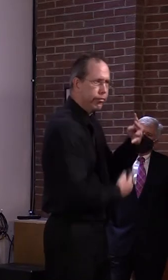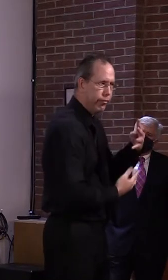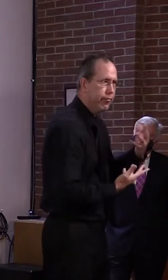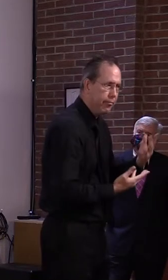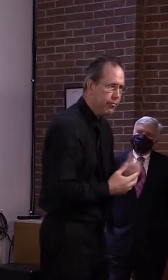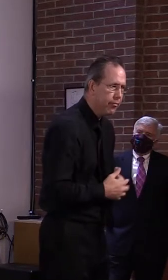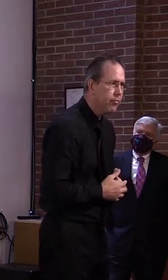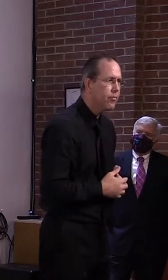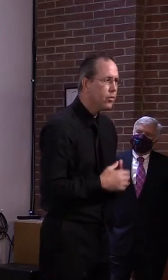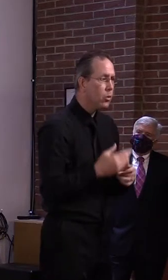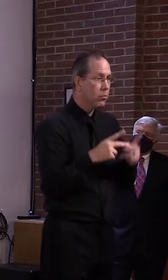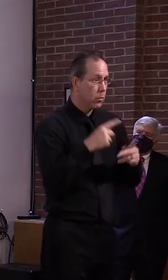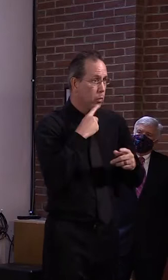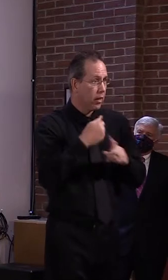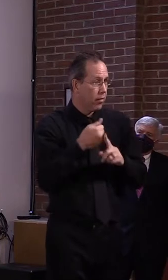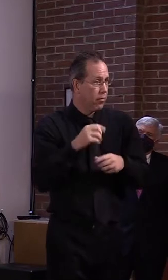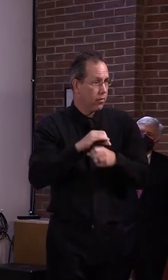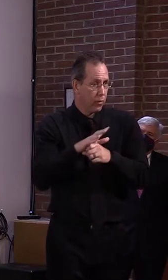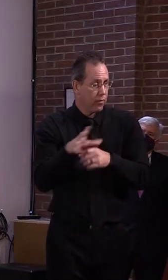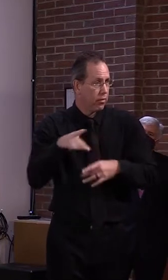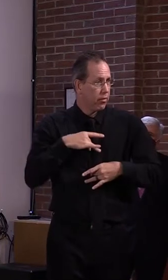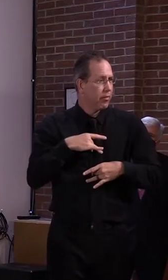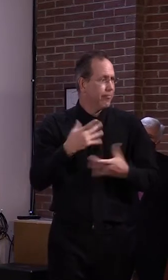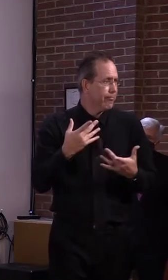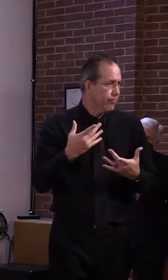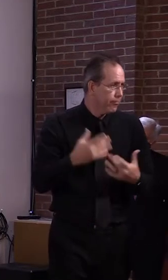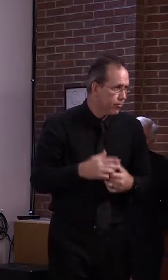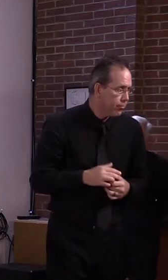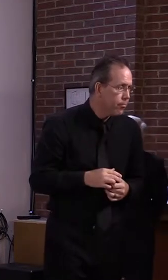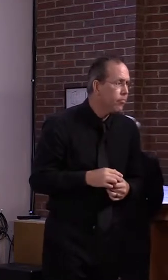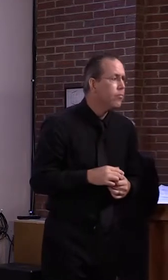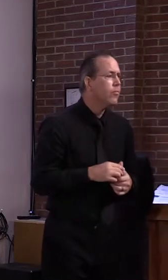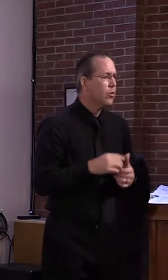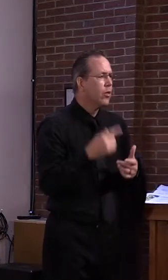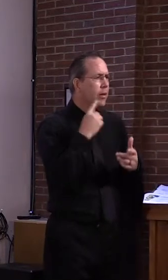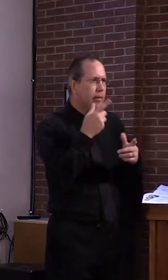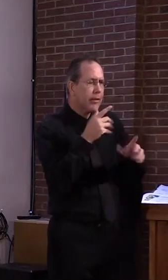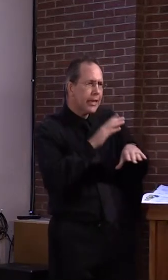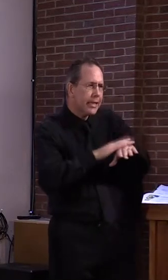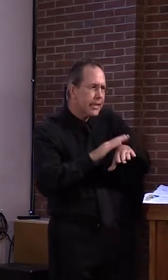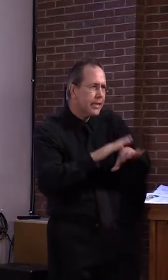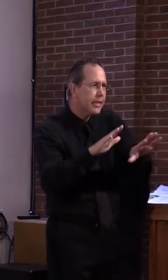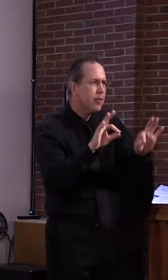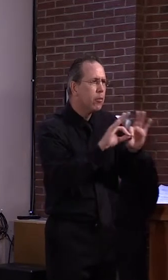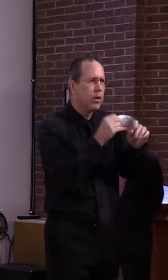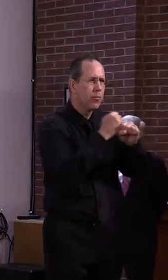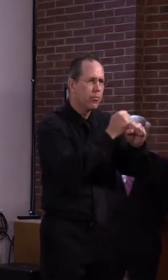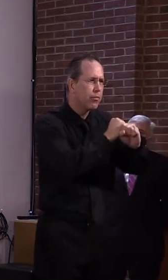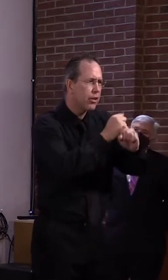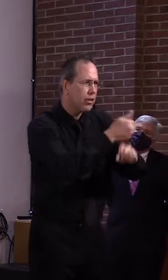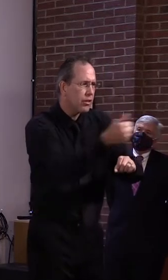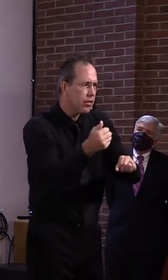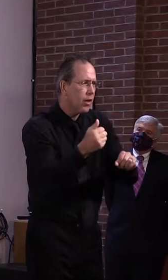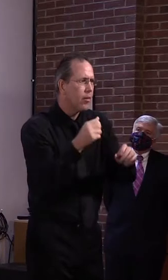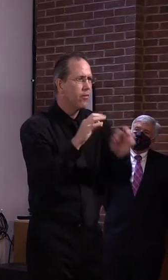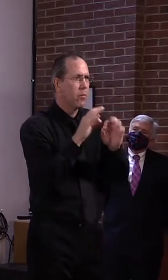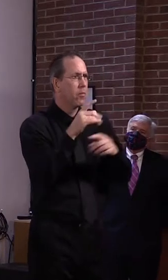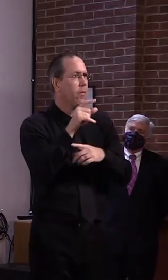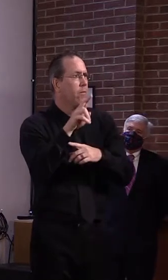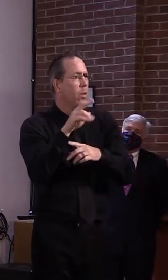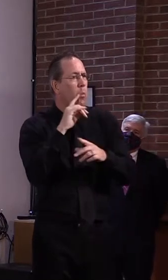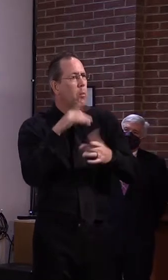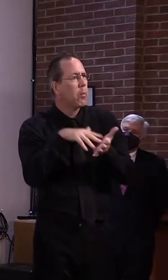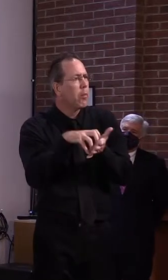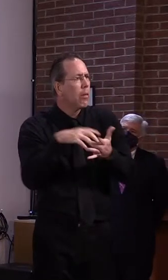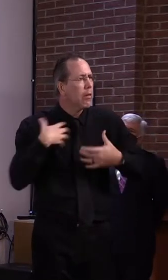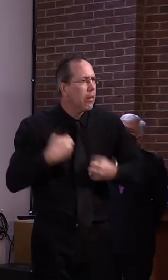have everybody take all the usual precautions to protect the most vulnerable. Many of those affect people who have compromised